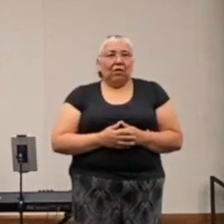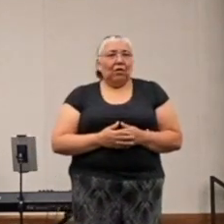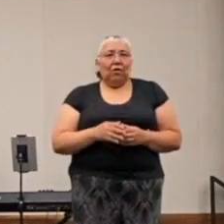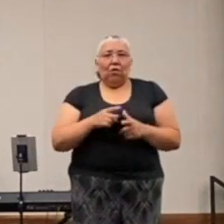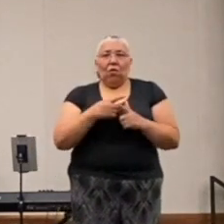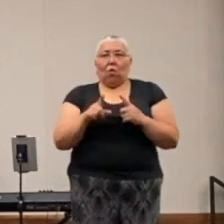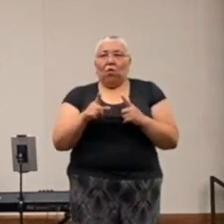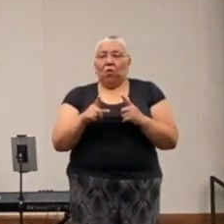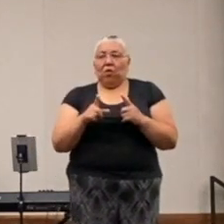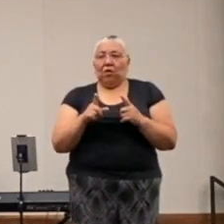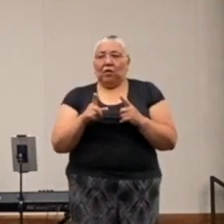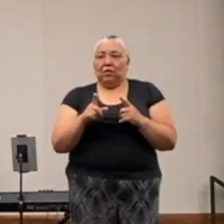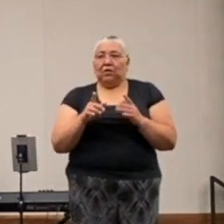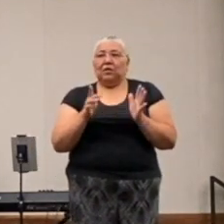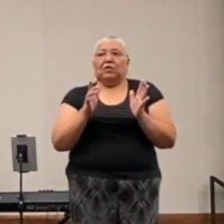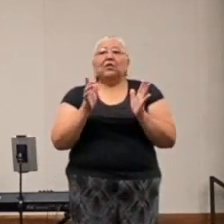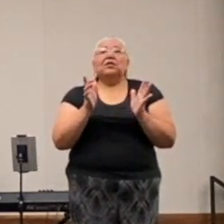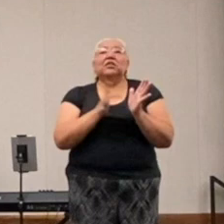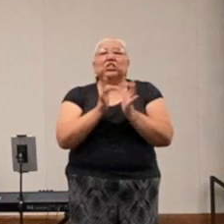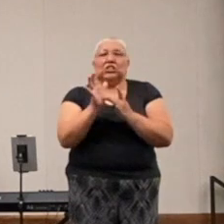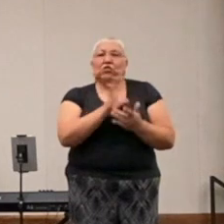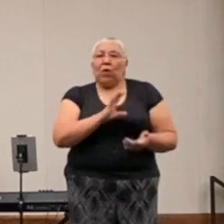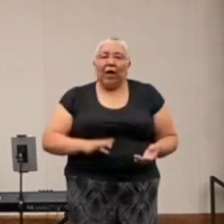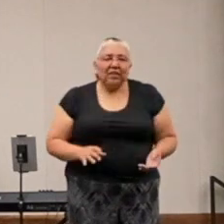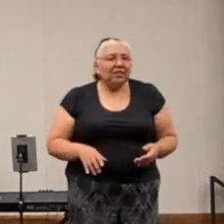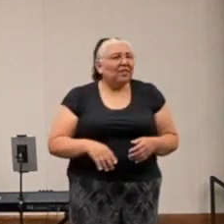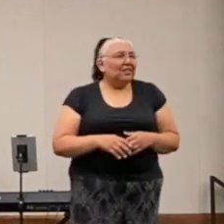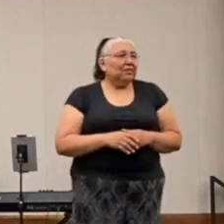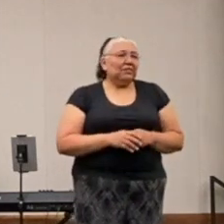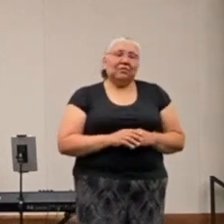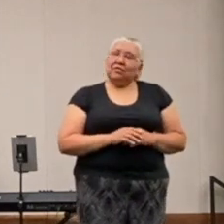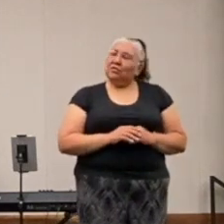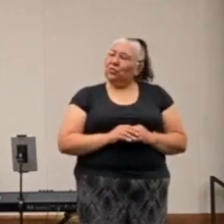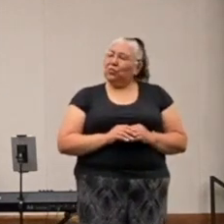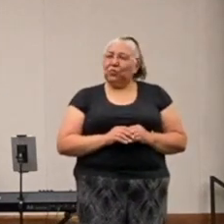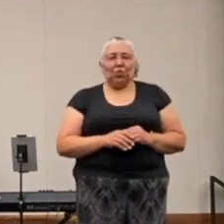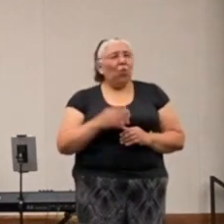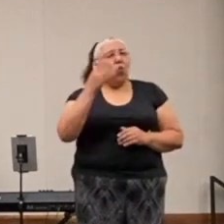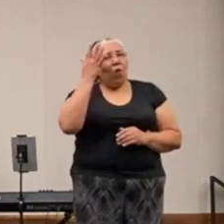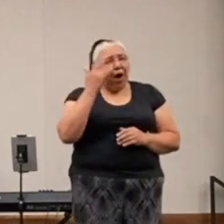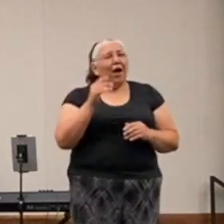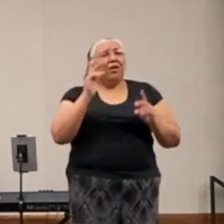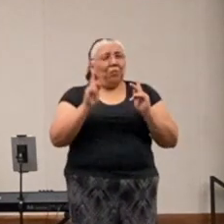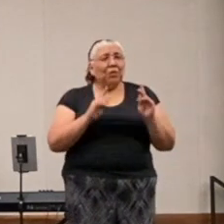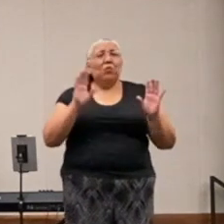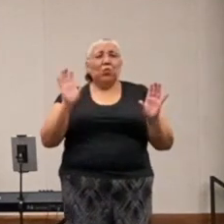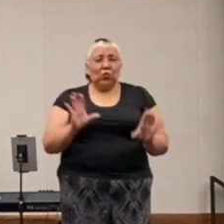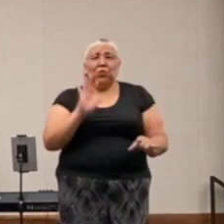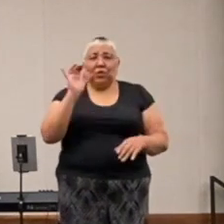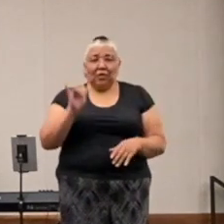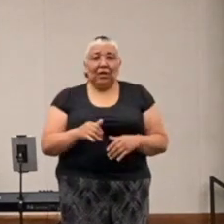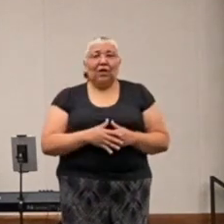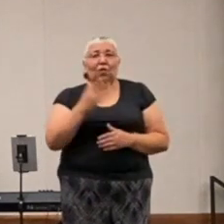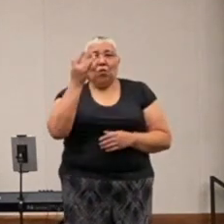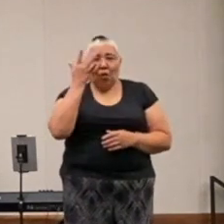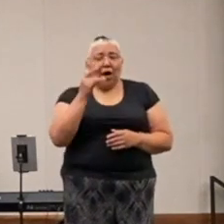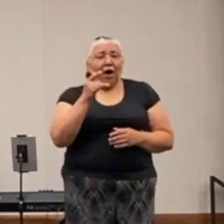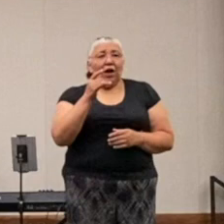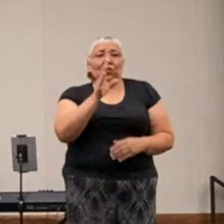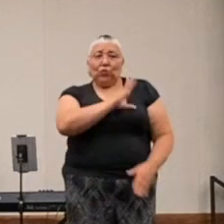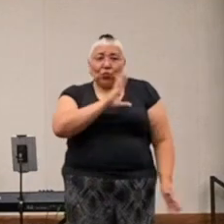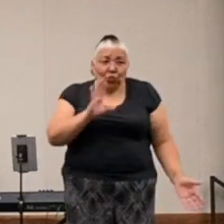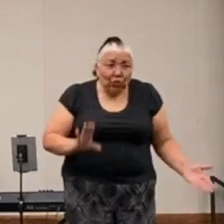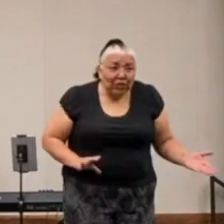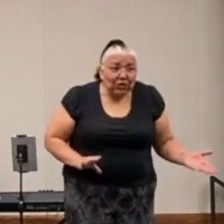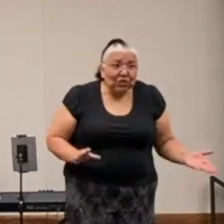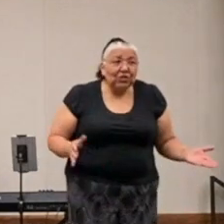Or they'll say, Jesus Christ. Yeah. Right? Why do people do that? Why do Christians do